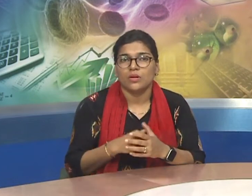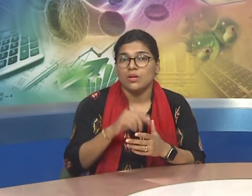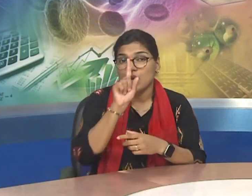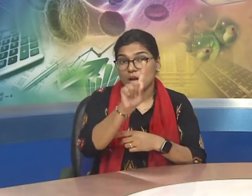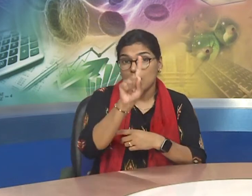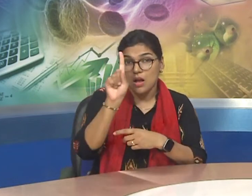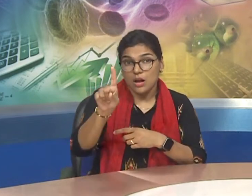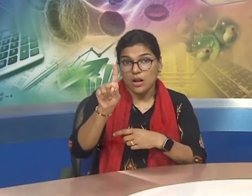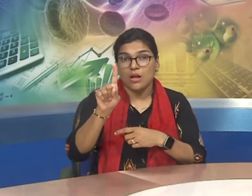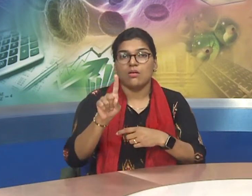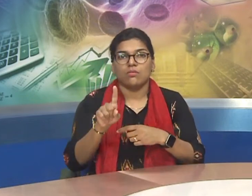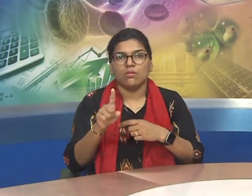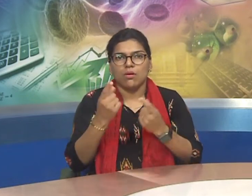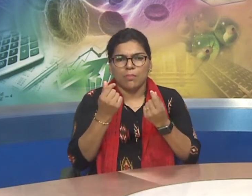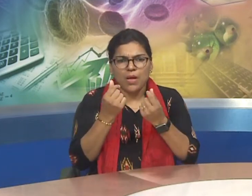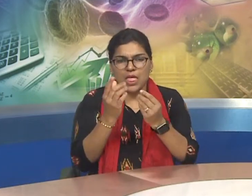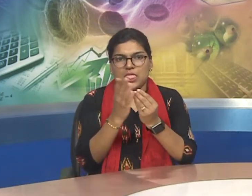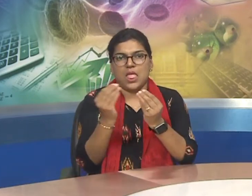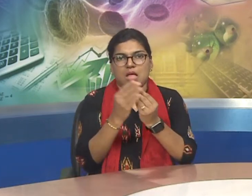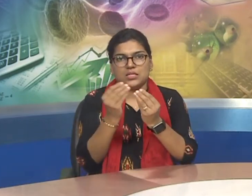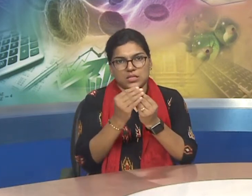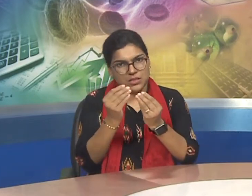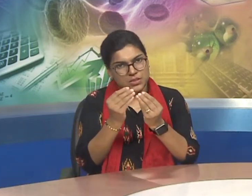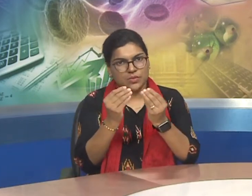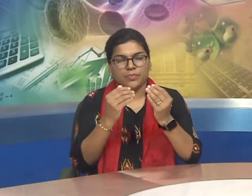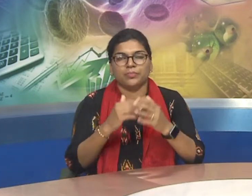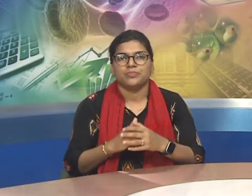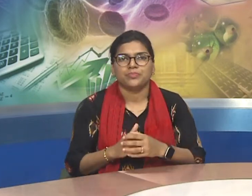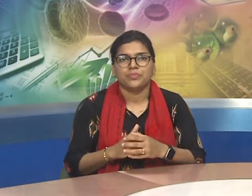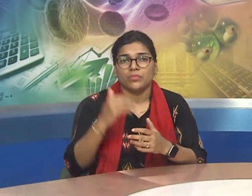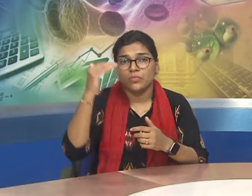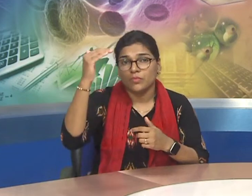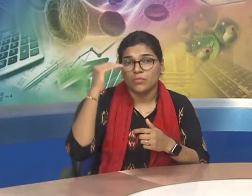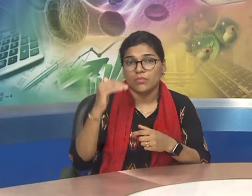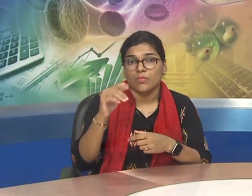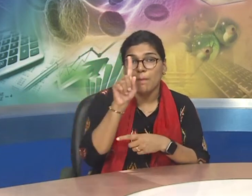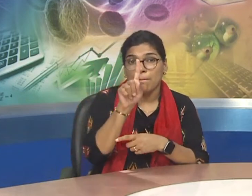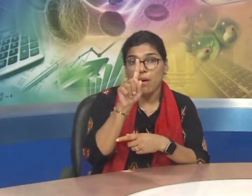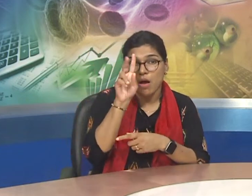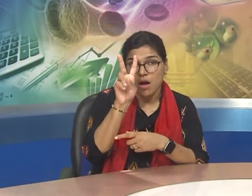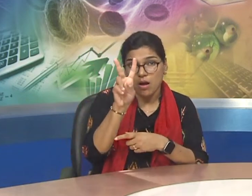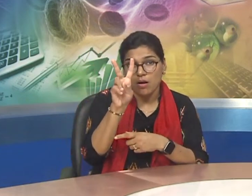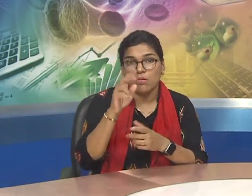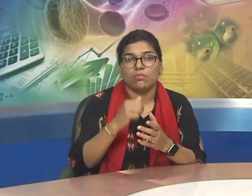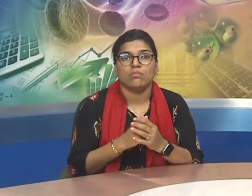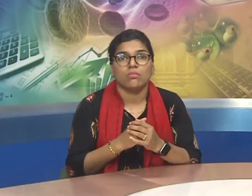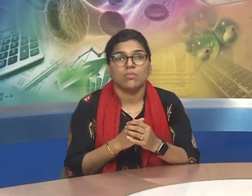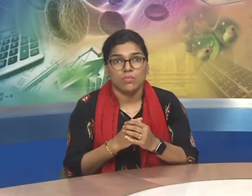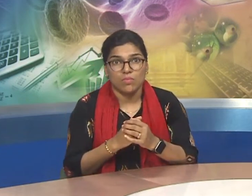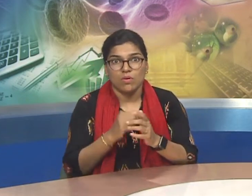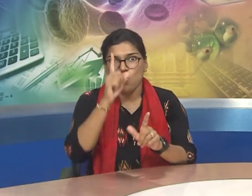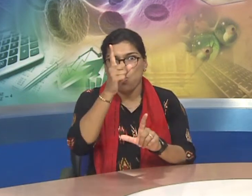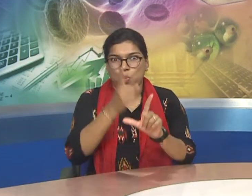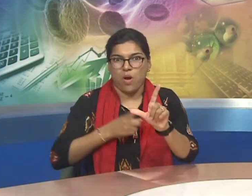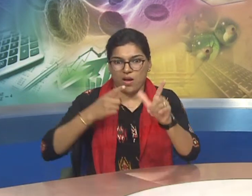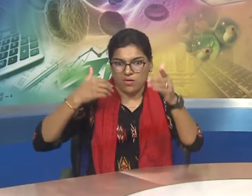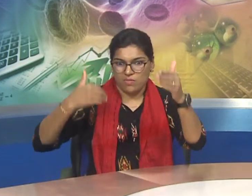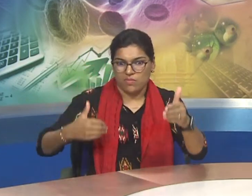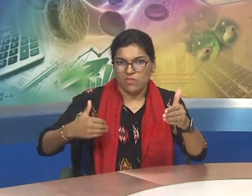this system automatically, and that is why the record can be kept and